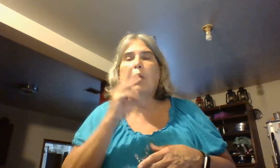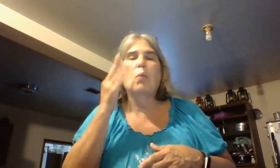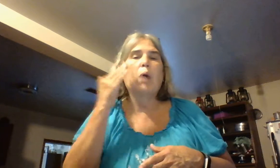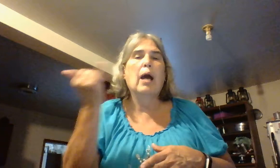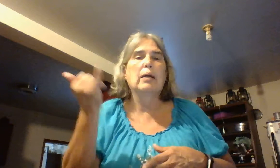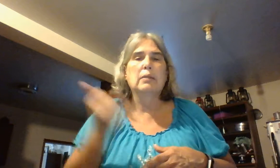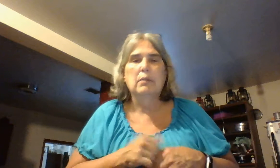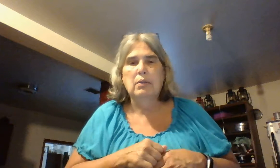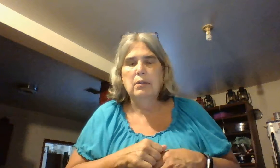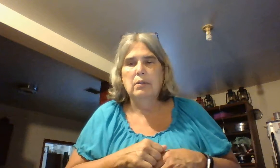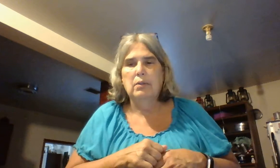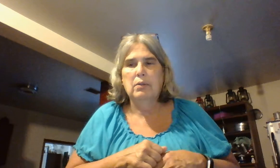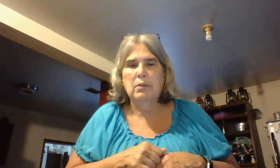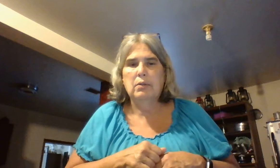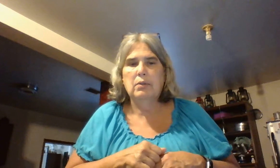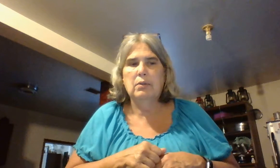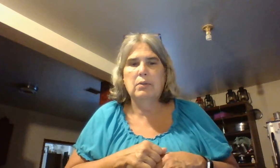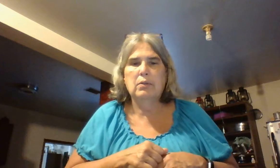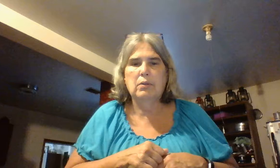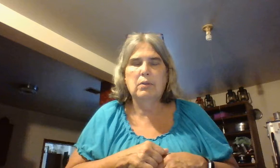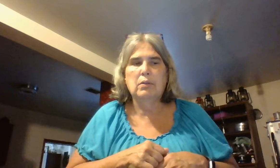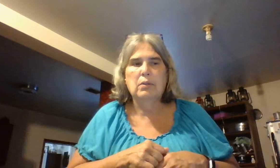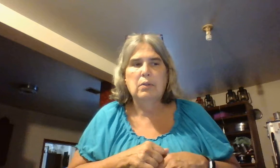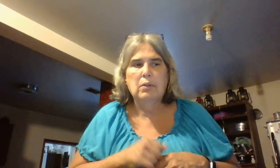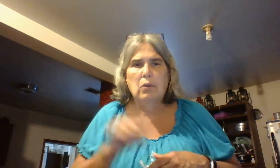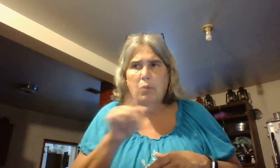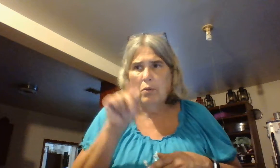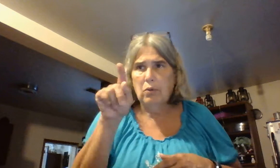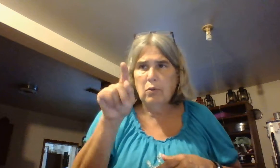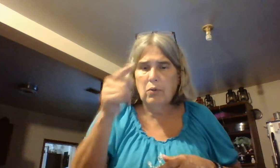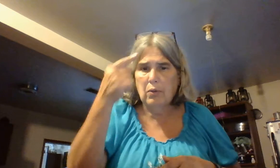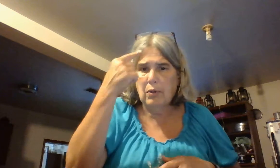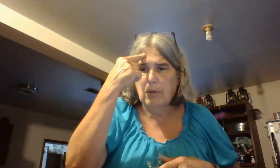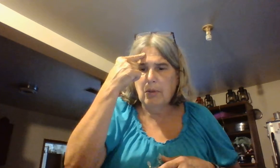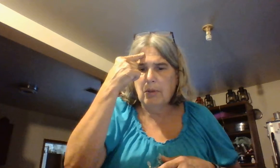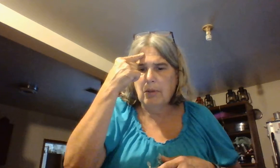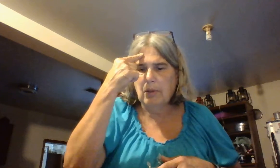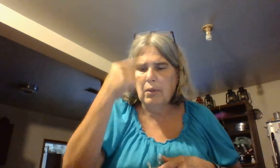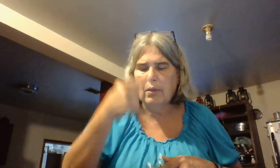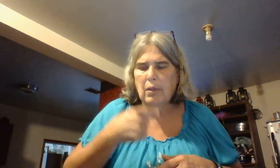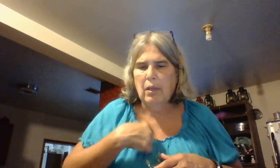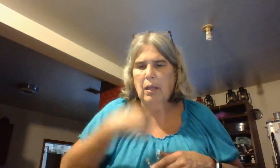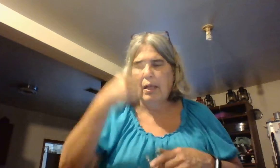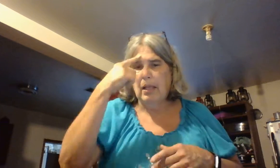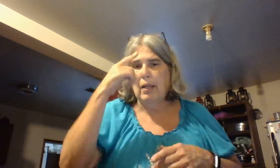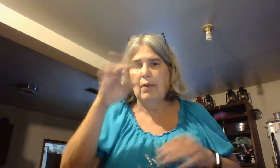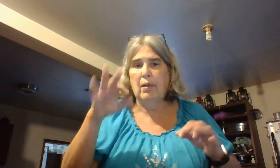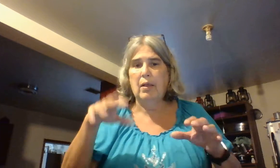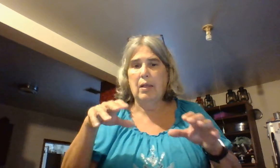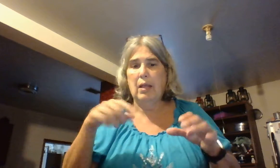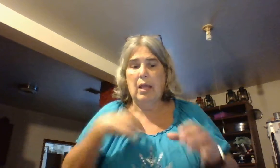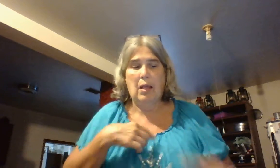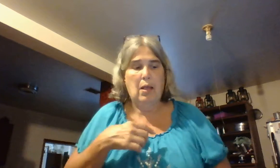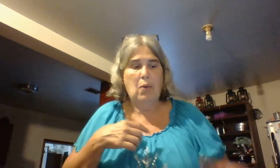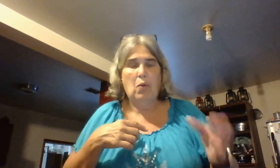This is my question for you. TJ, what do you think? If I take this Pepsi can, and right now I can pick it up and feel it, and it's got water on the outside